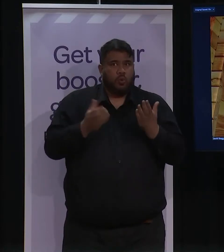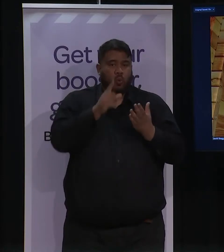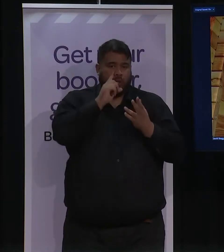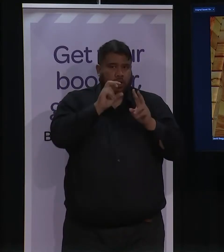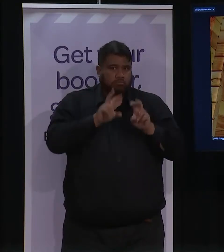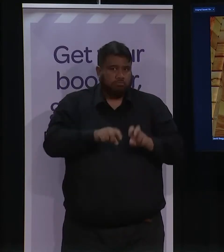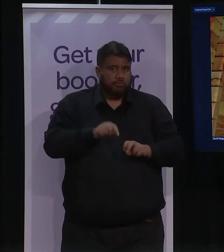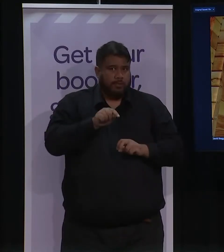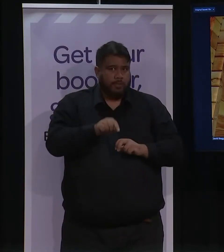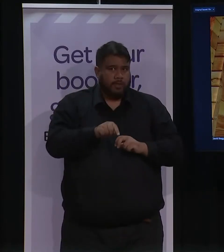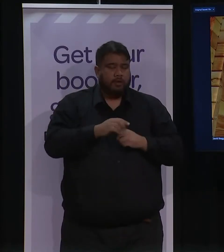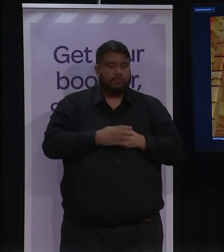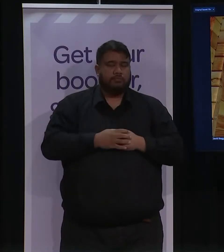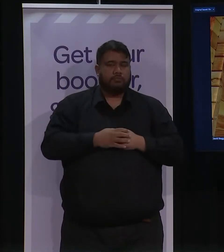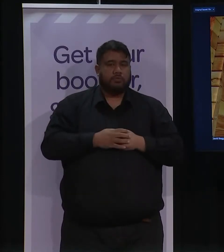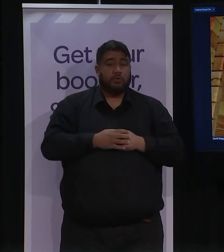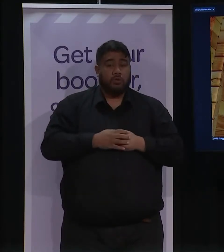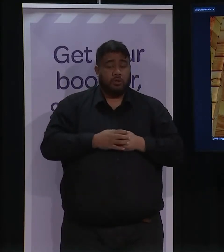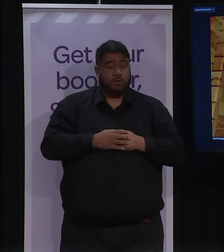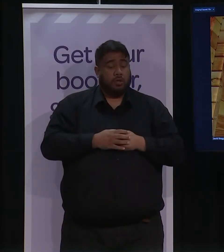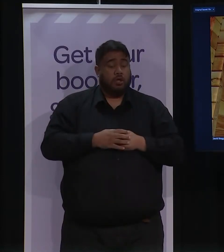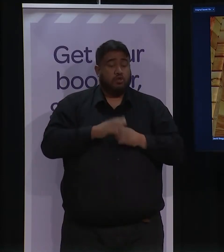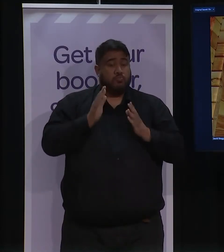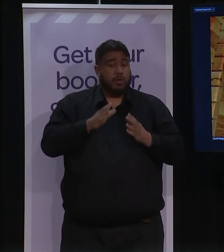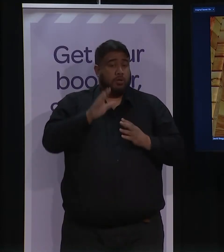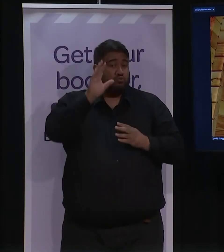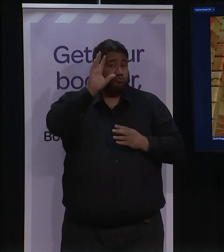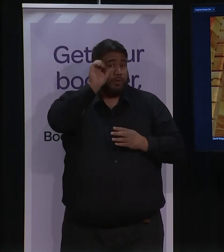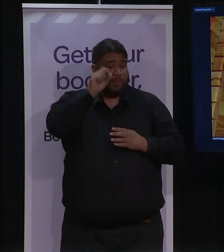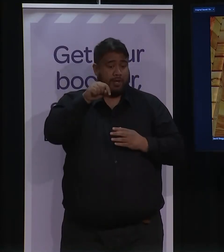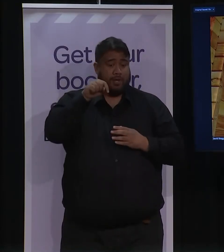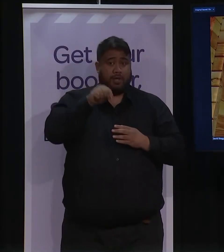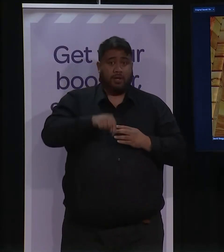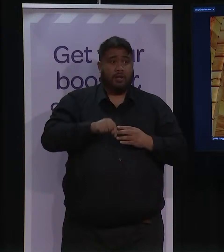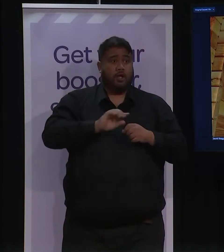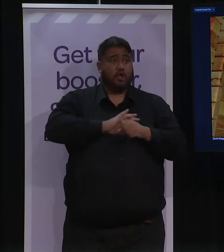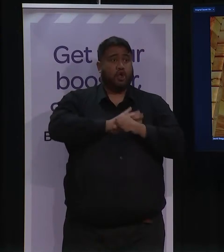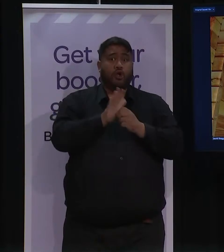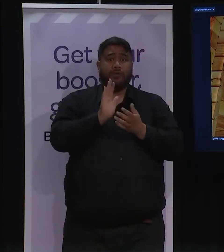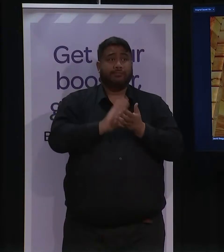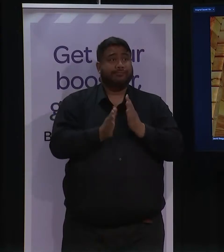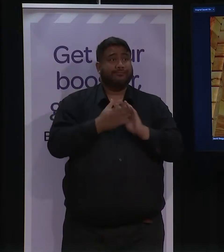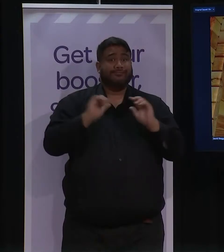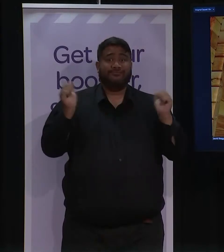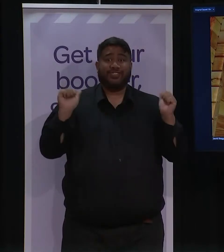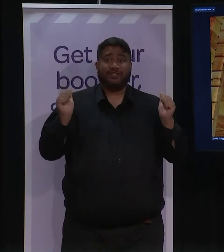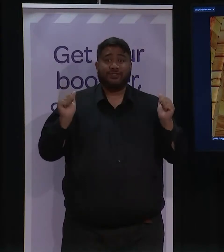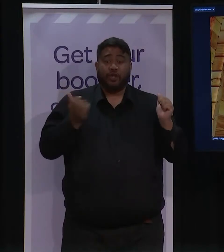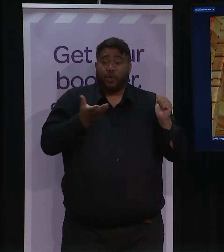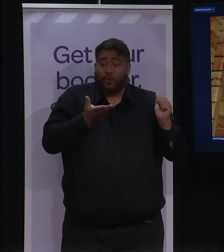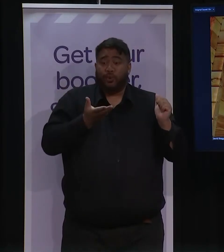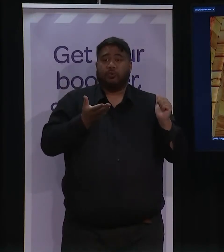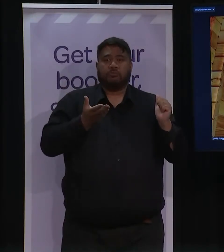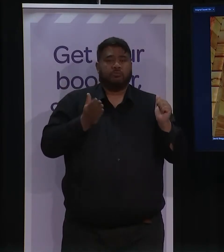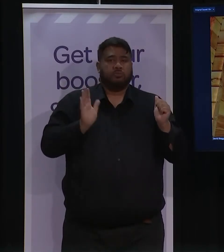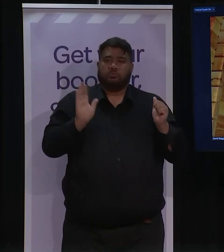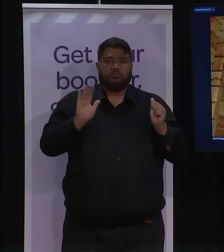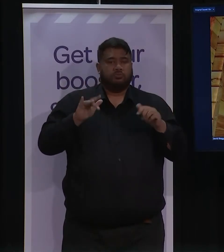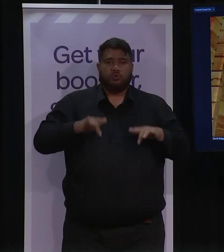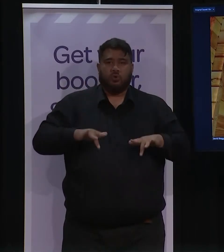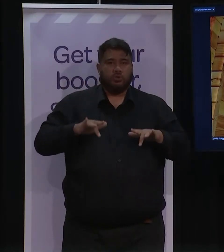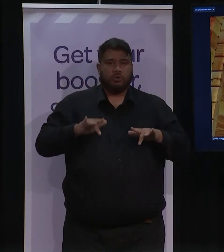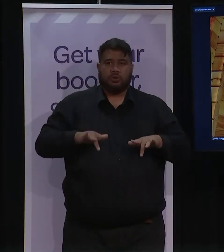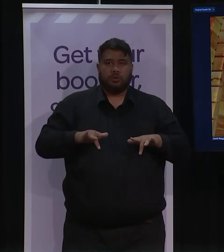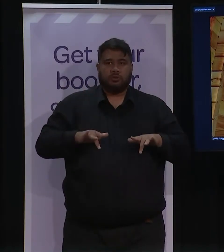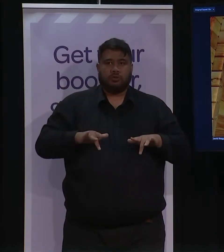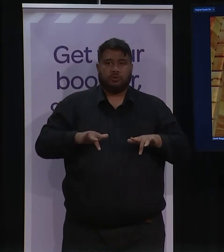I think it's important for us all to remember that this pandemic is not over, or nearly over. The virus continues